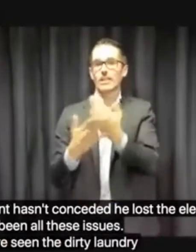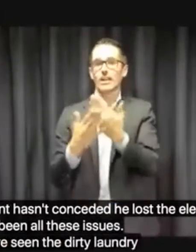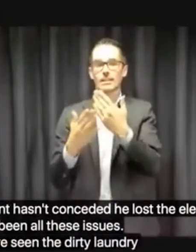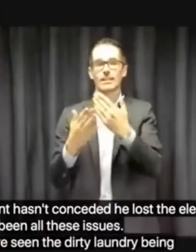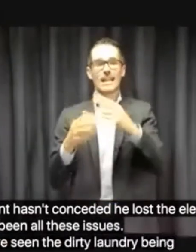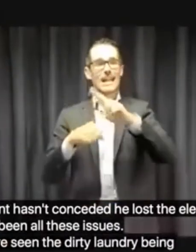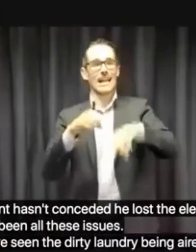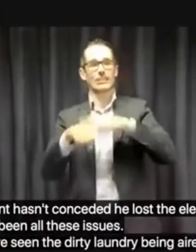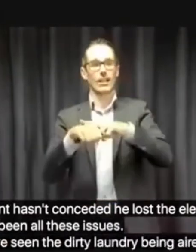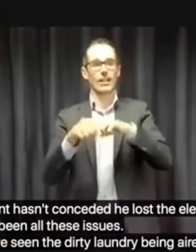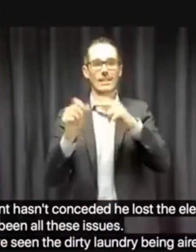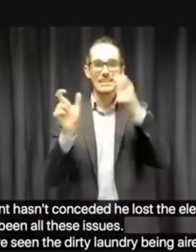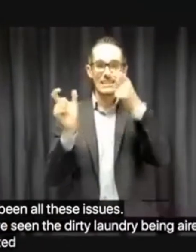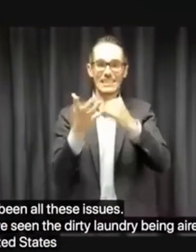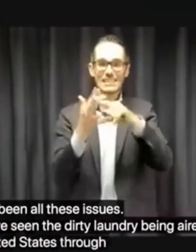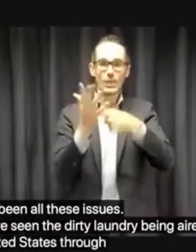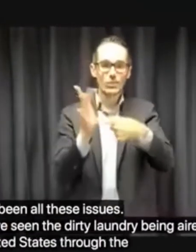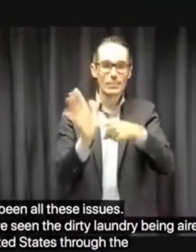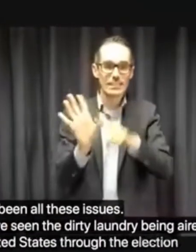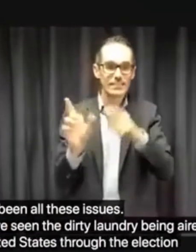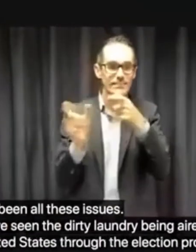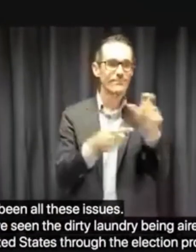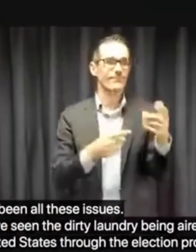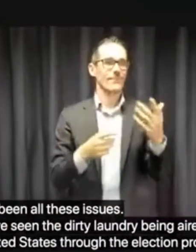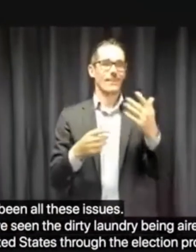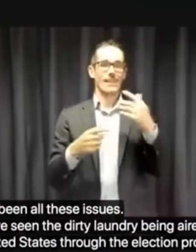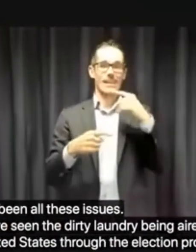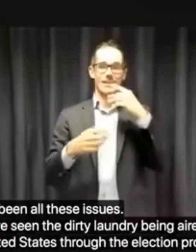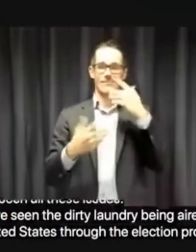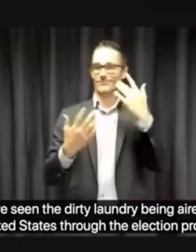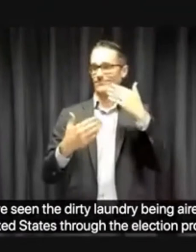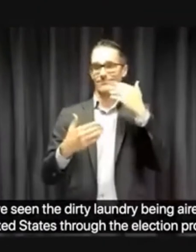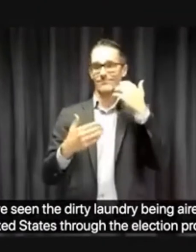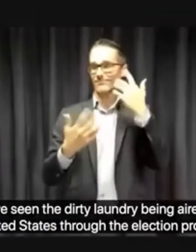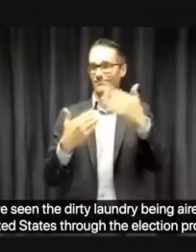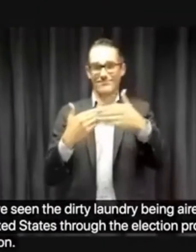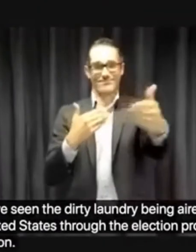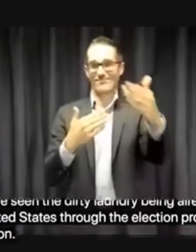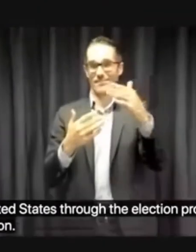goes on. And that will have huge impacts on national security